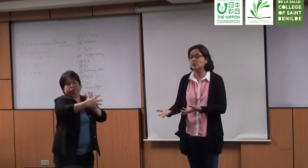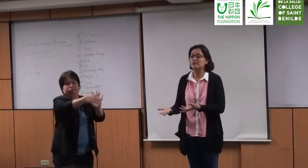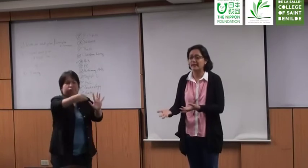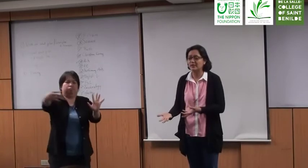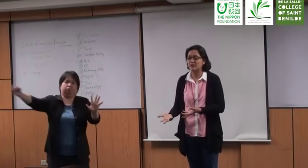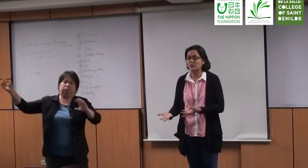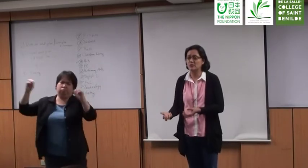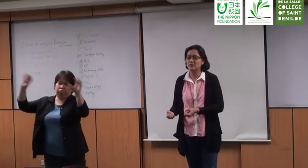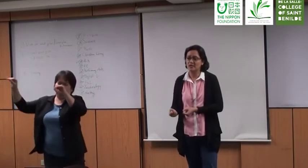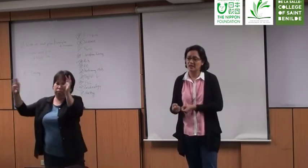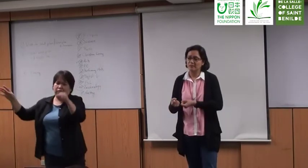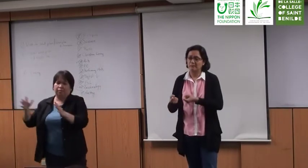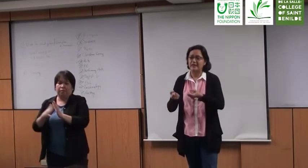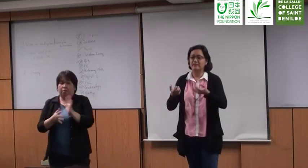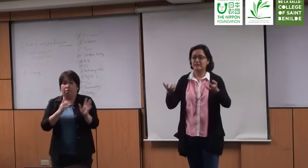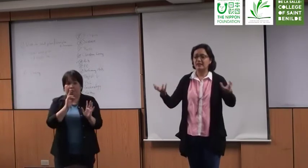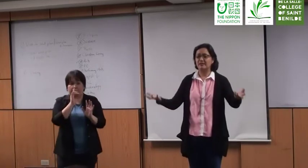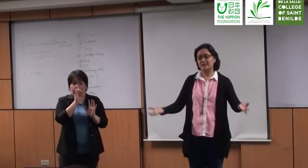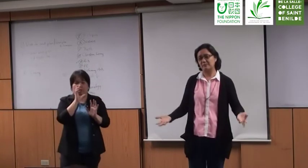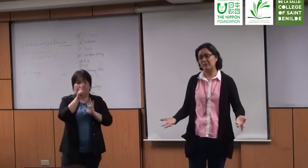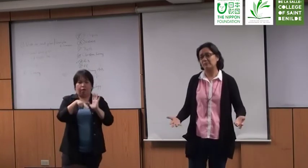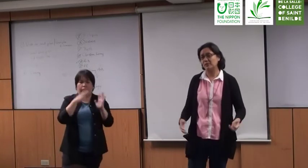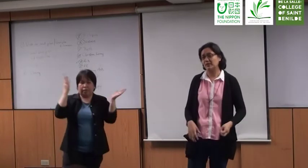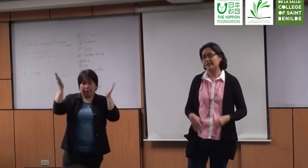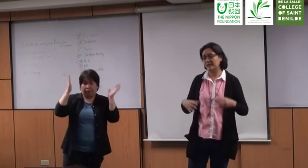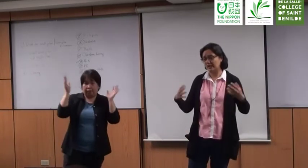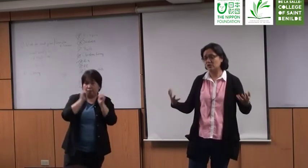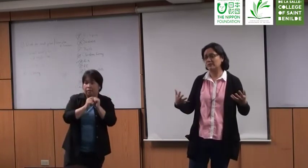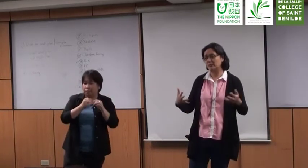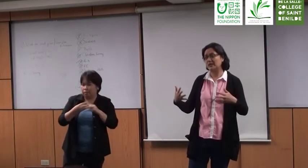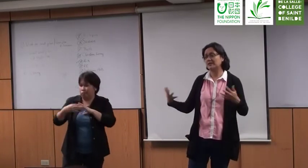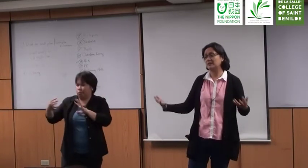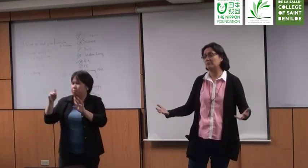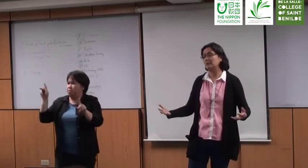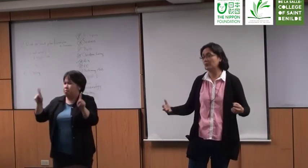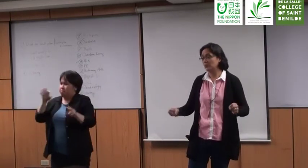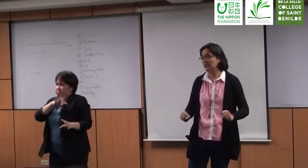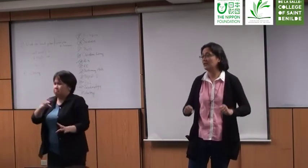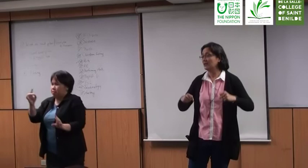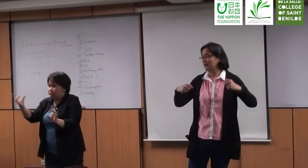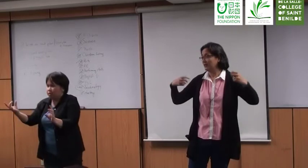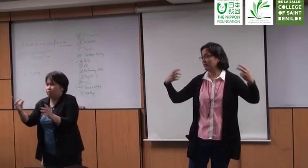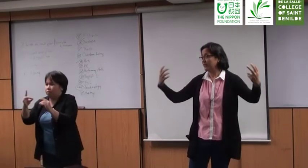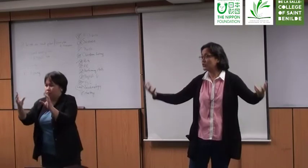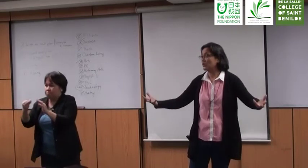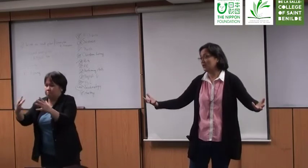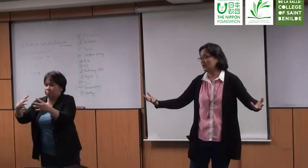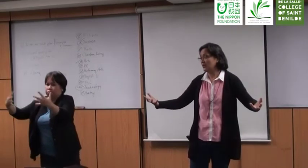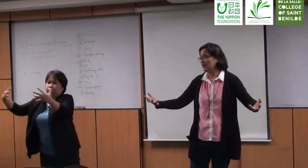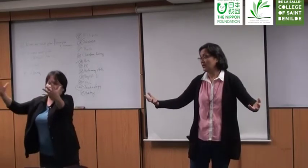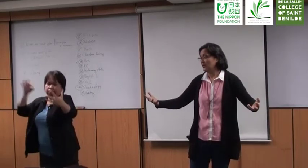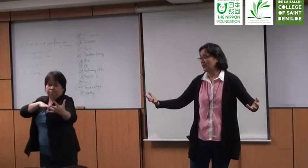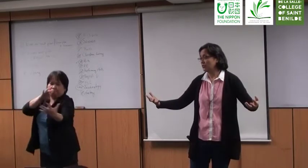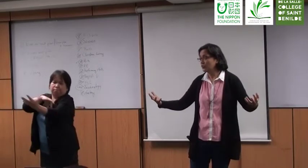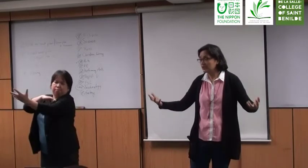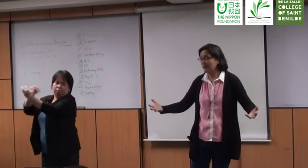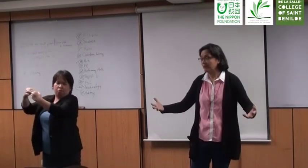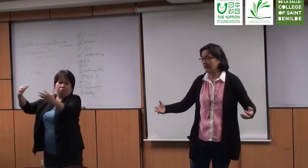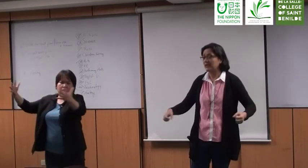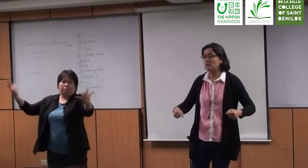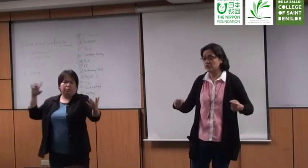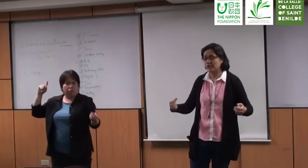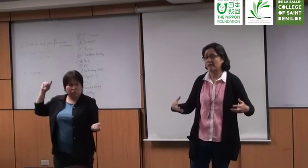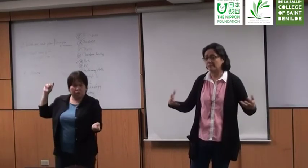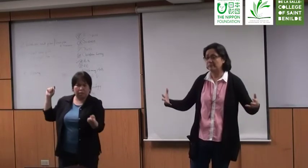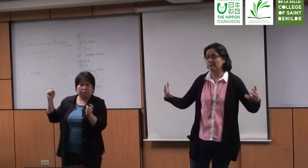hours that you will render will benefit 100 people, and each of the 100 people will eventually do